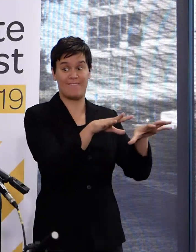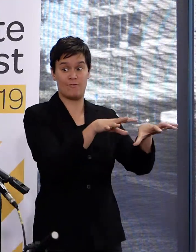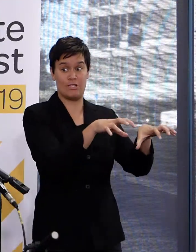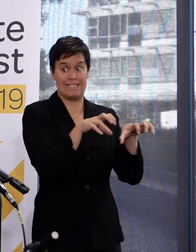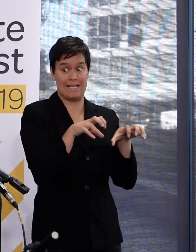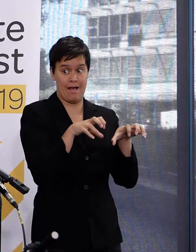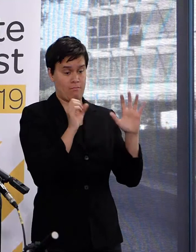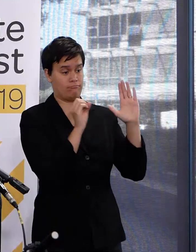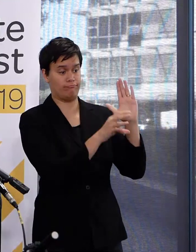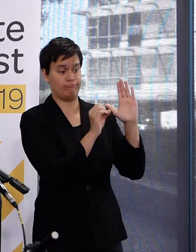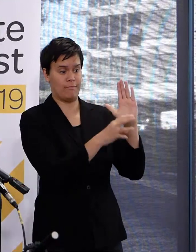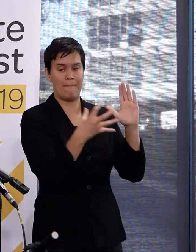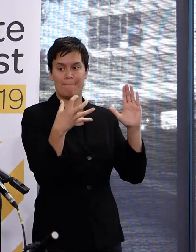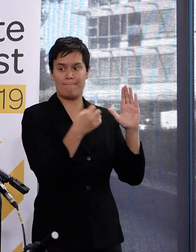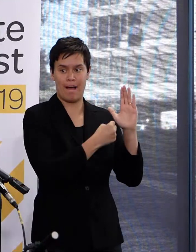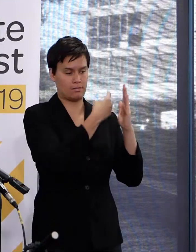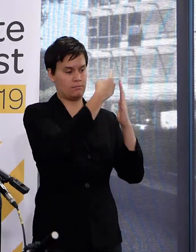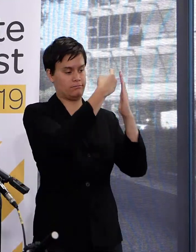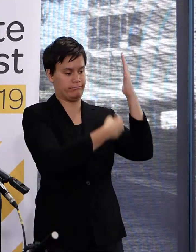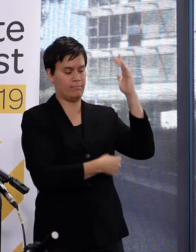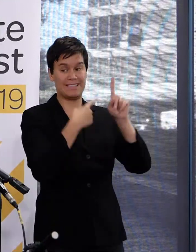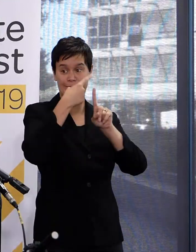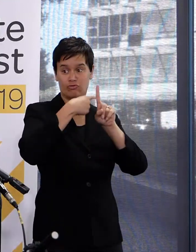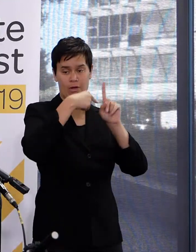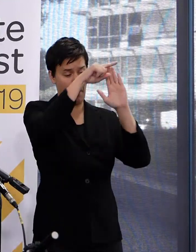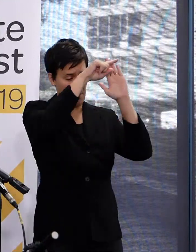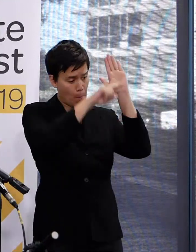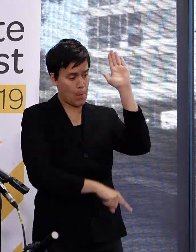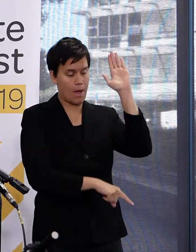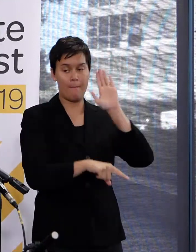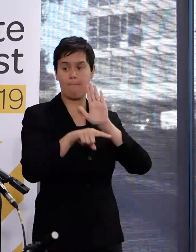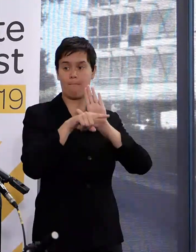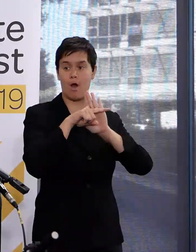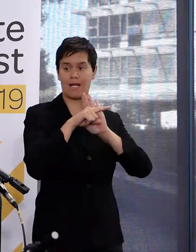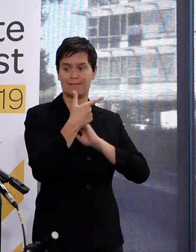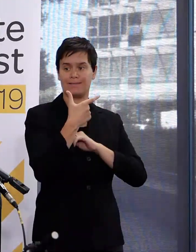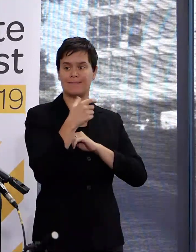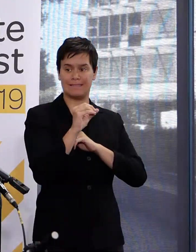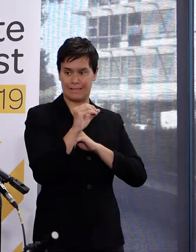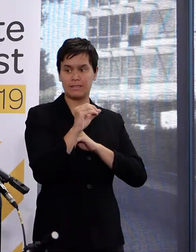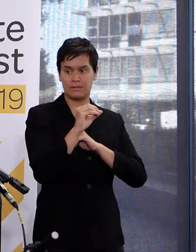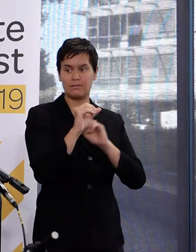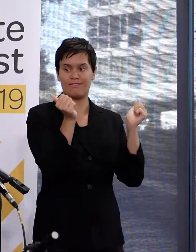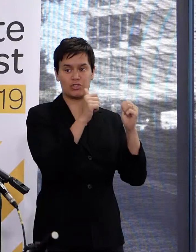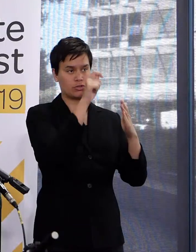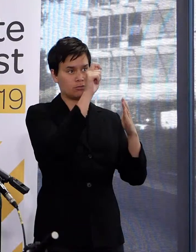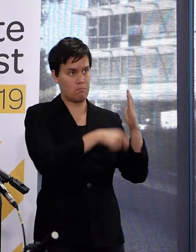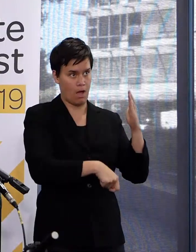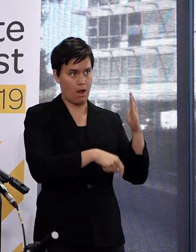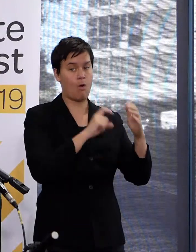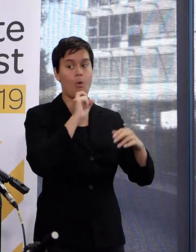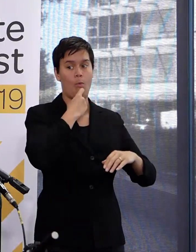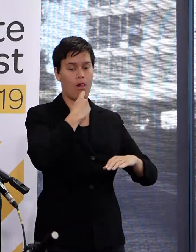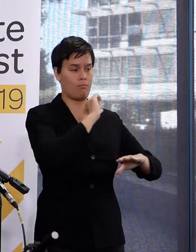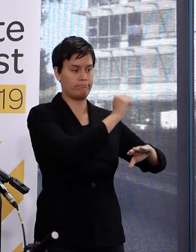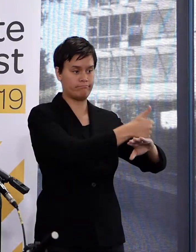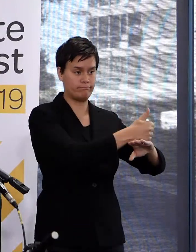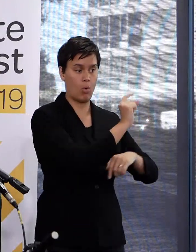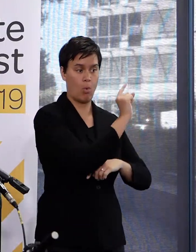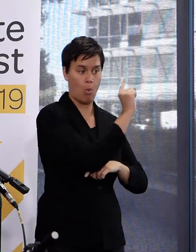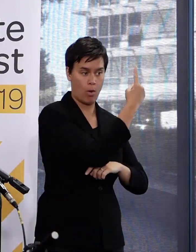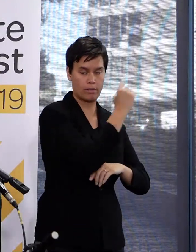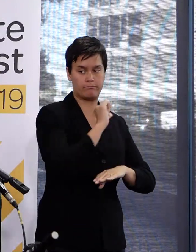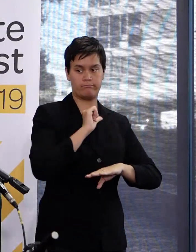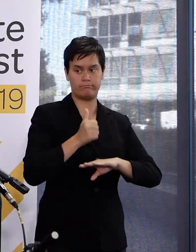are these 9 big new freezers that we've had put in here in Auckland and in Canterbury, in Christchurch. So